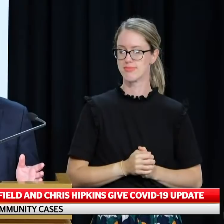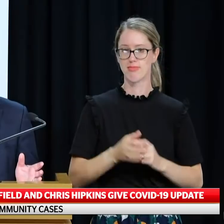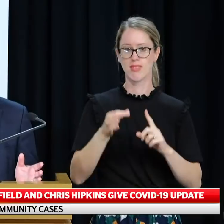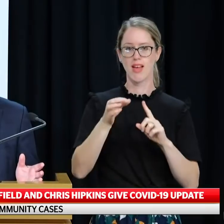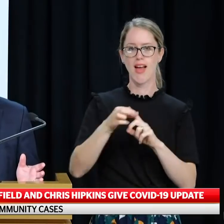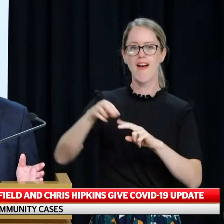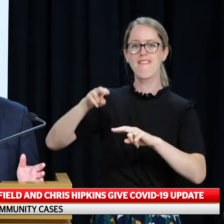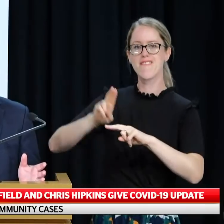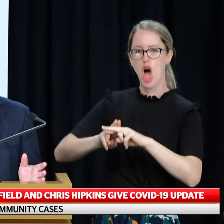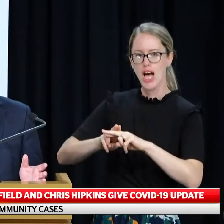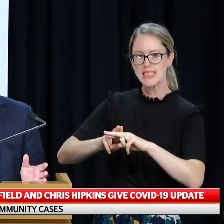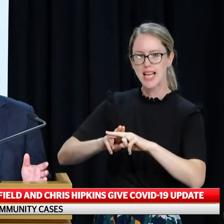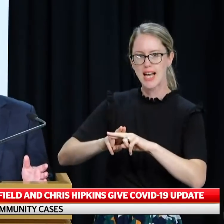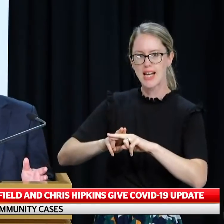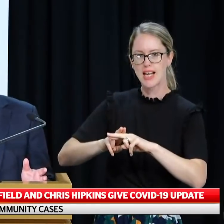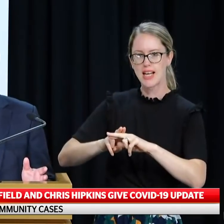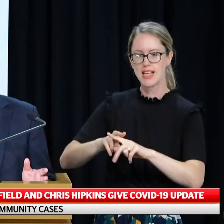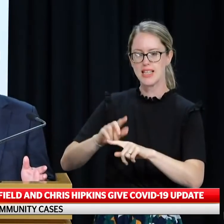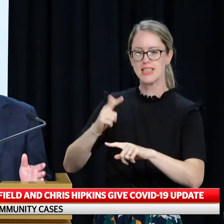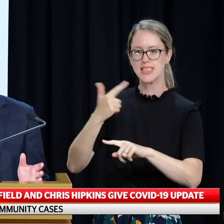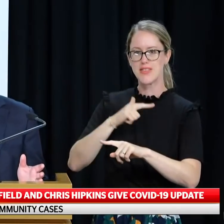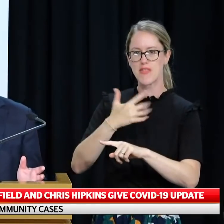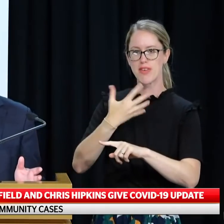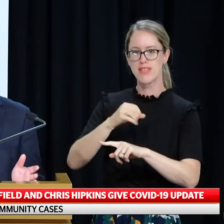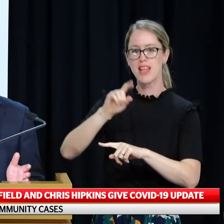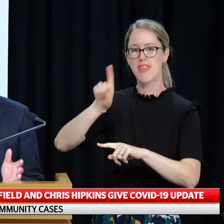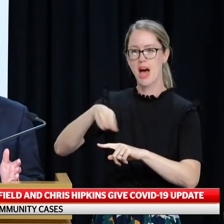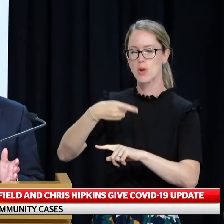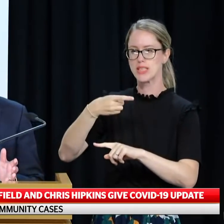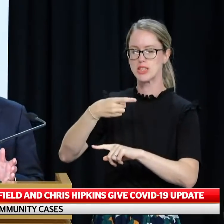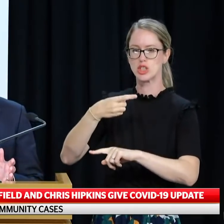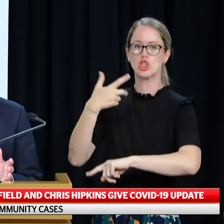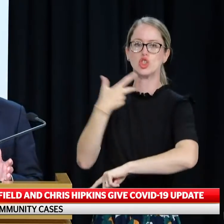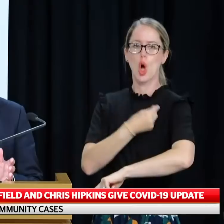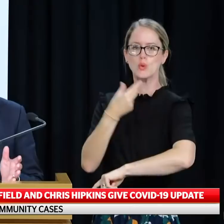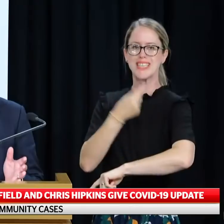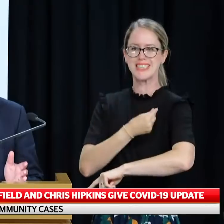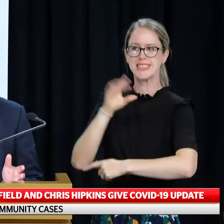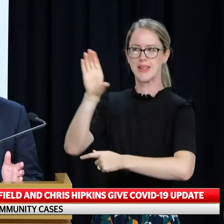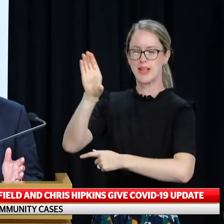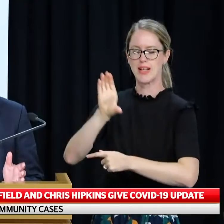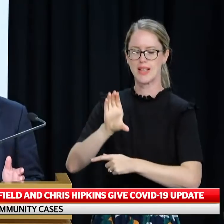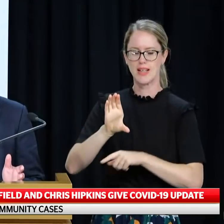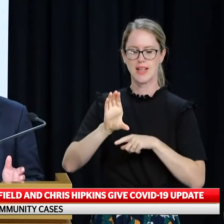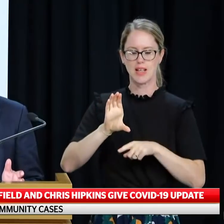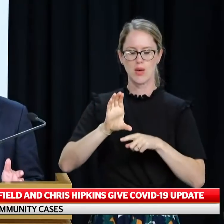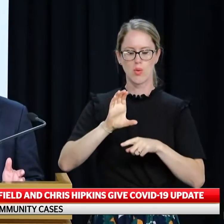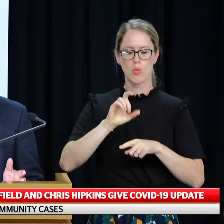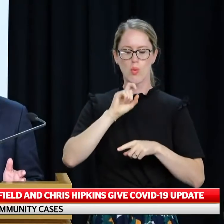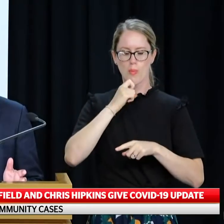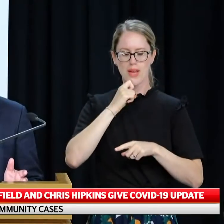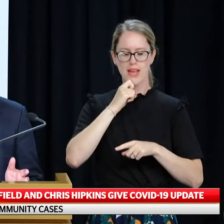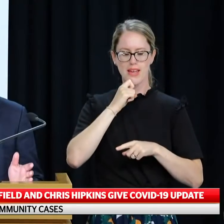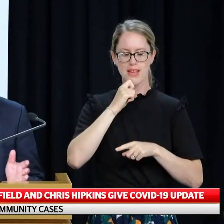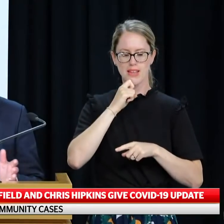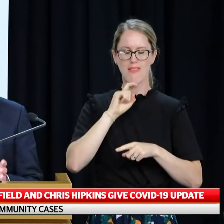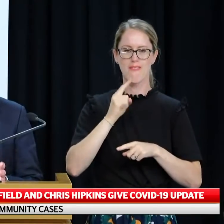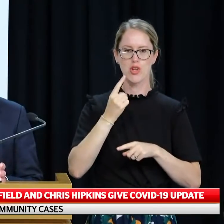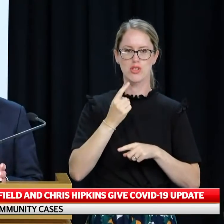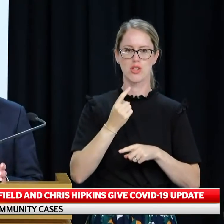Pfizer. The 750,000 courses of Pfizer, we're expecting to be spread across the first 3 quarters of the